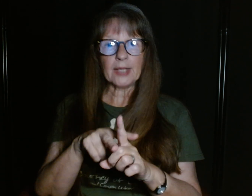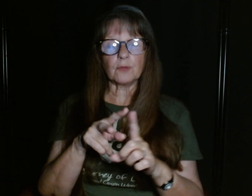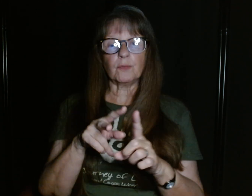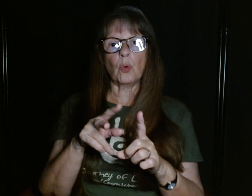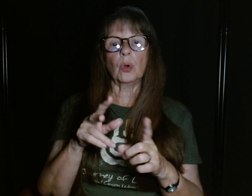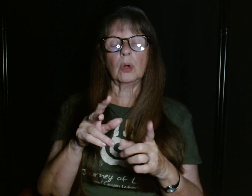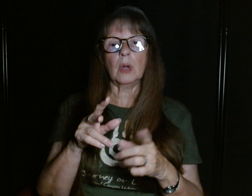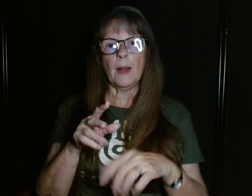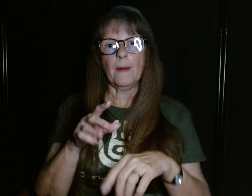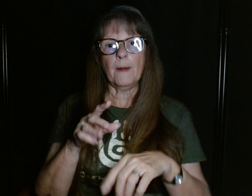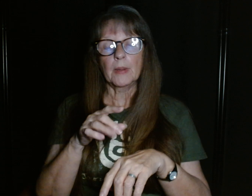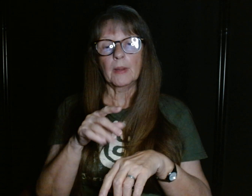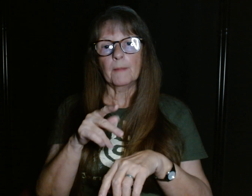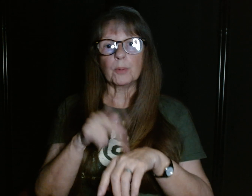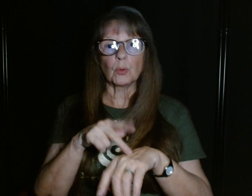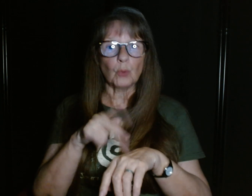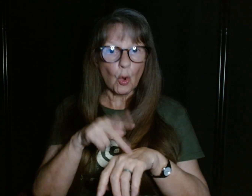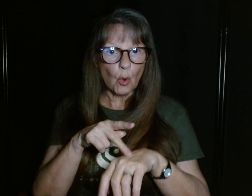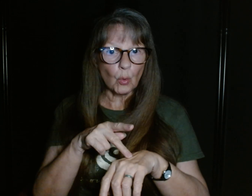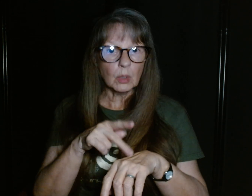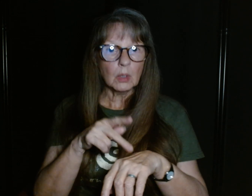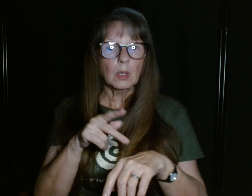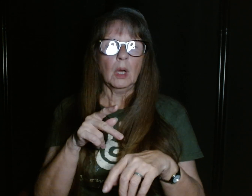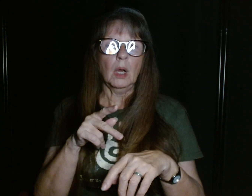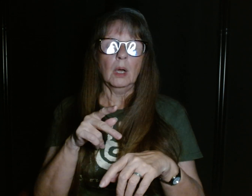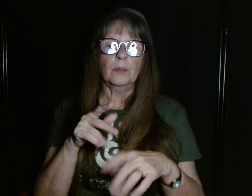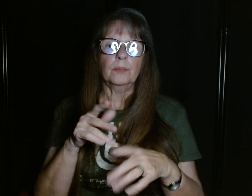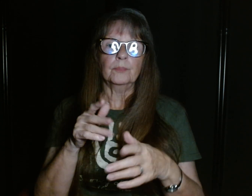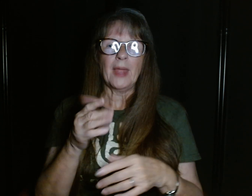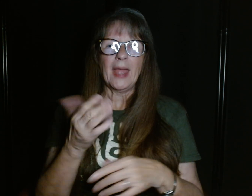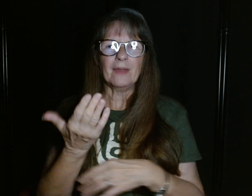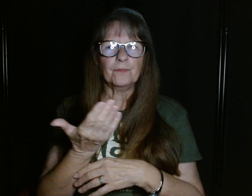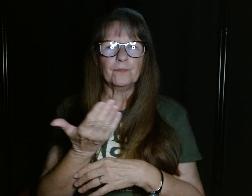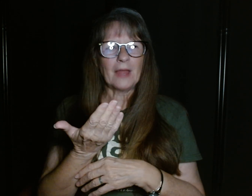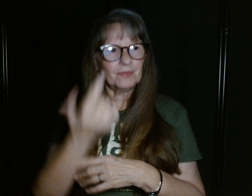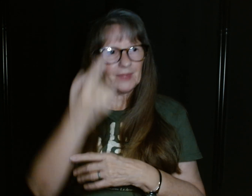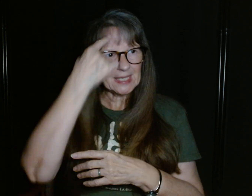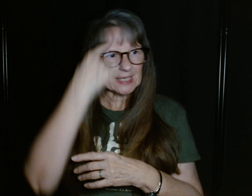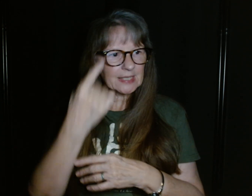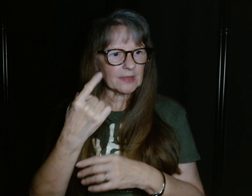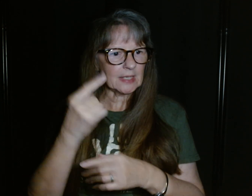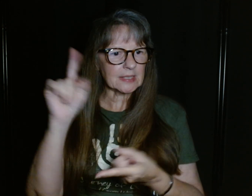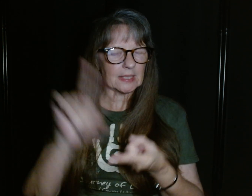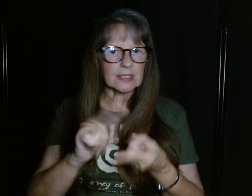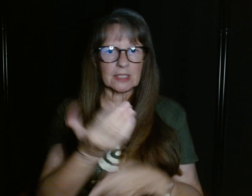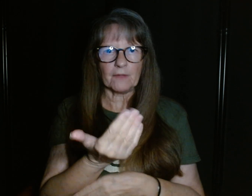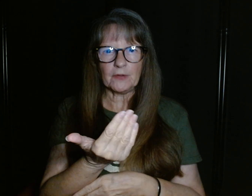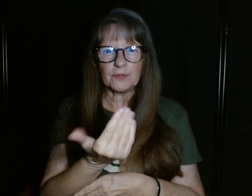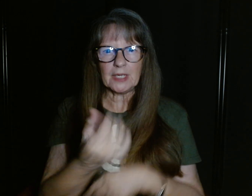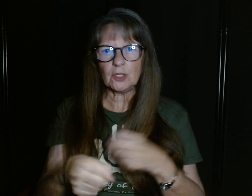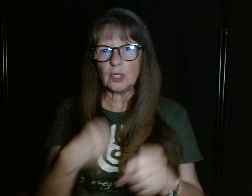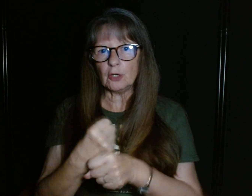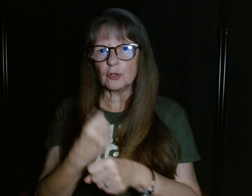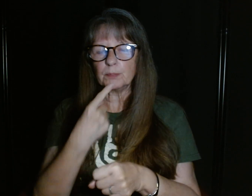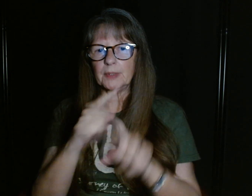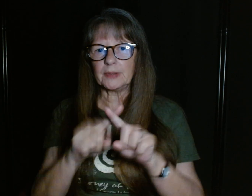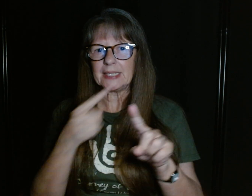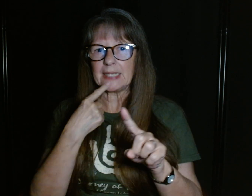ask for parole I think it's the less of that 15 years, but they say